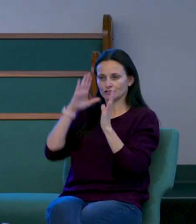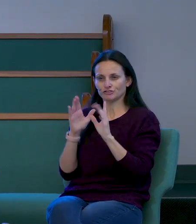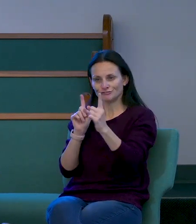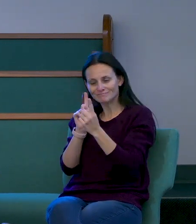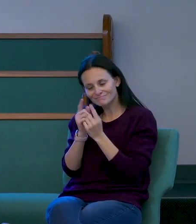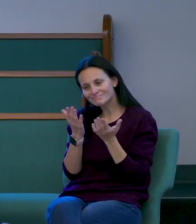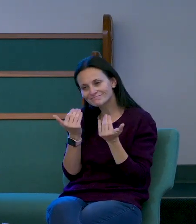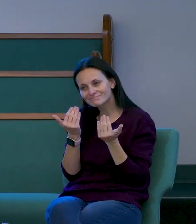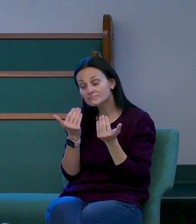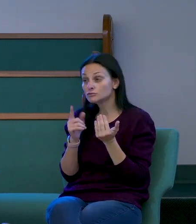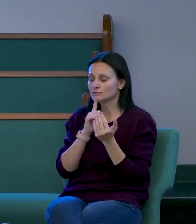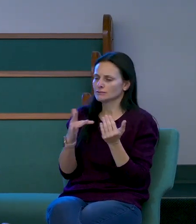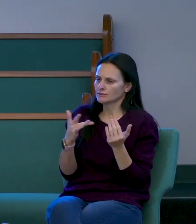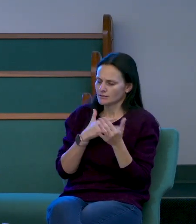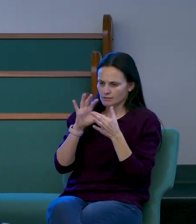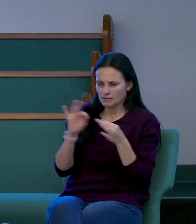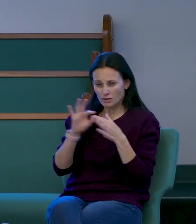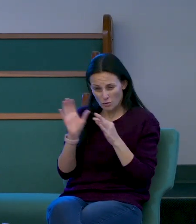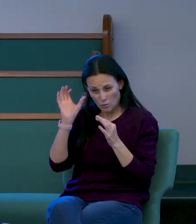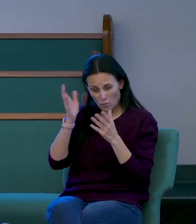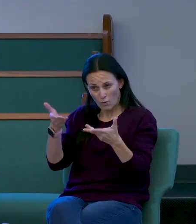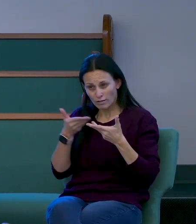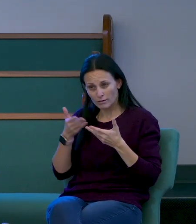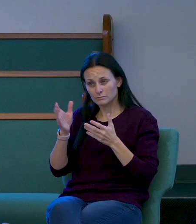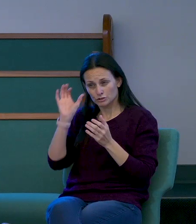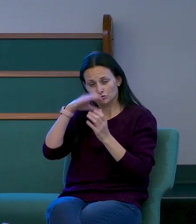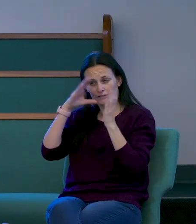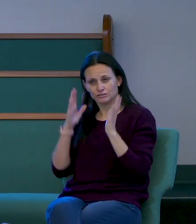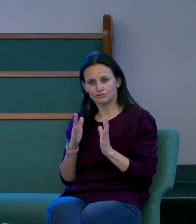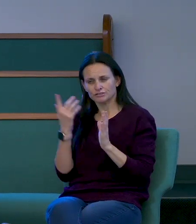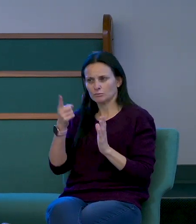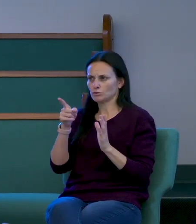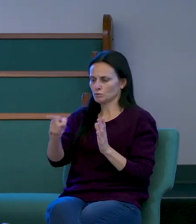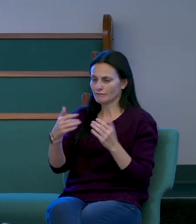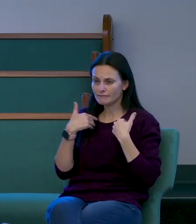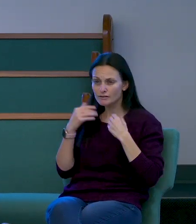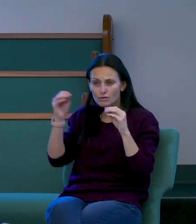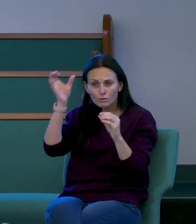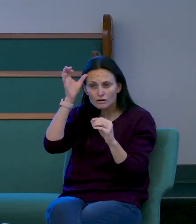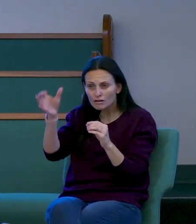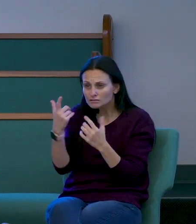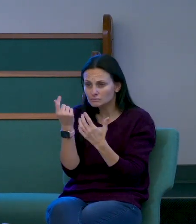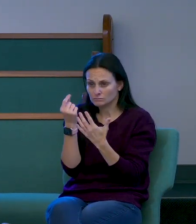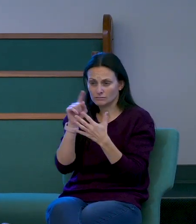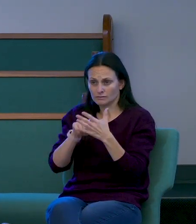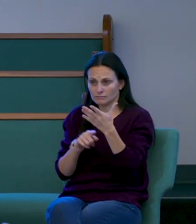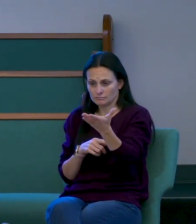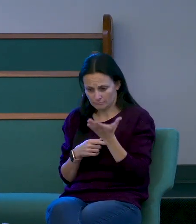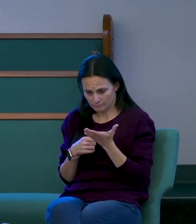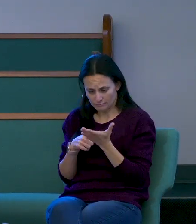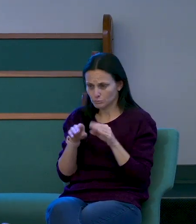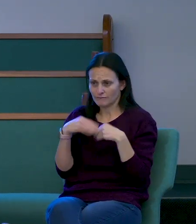It is a profound statement to even welcome the stranger. Somebody that you have no concept of what they're bringing to the party.